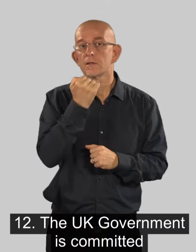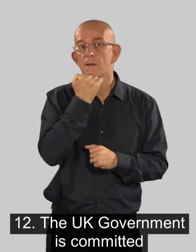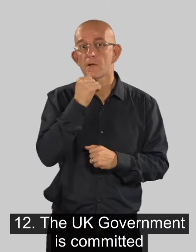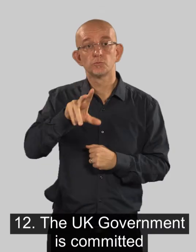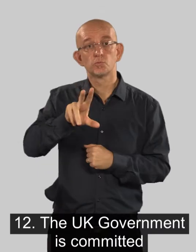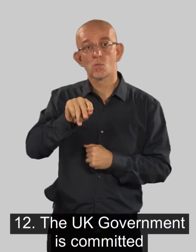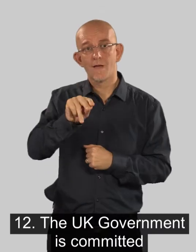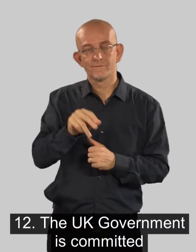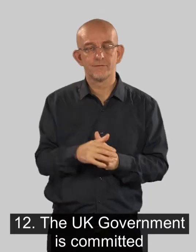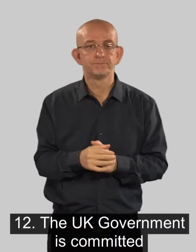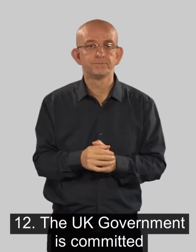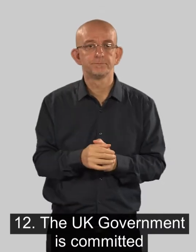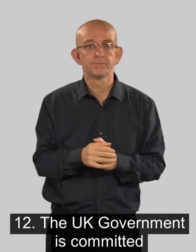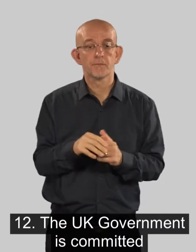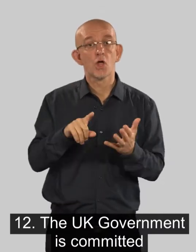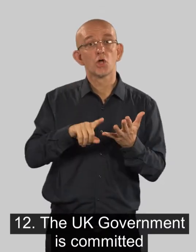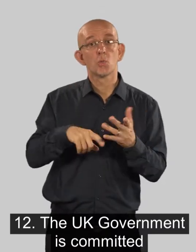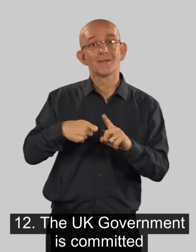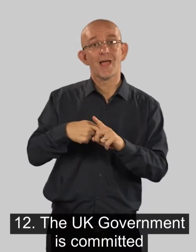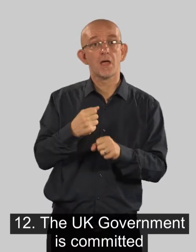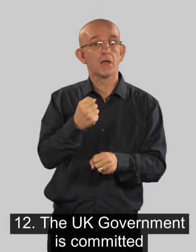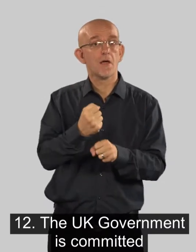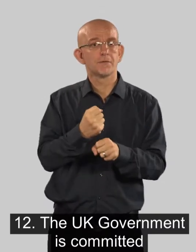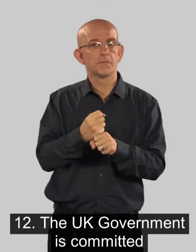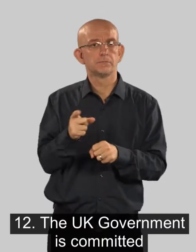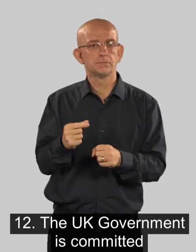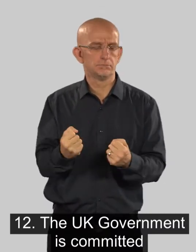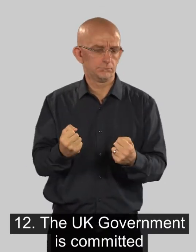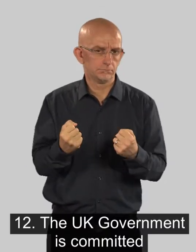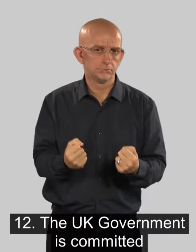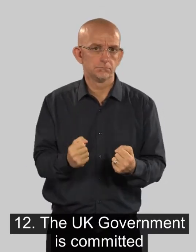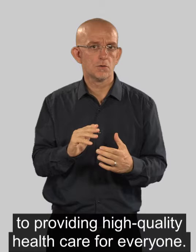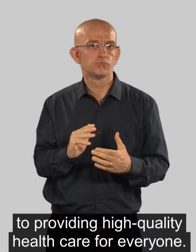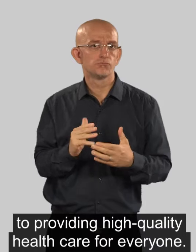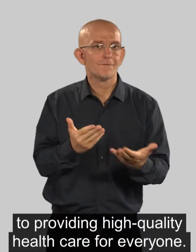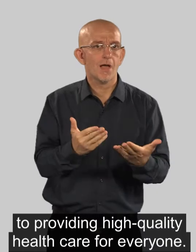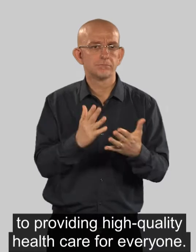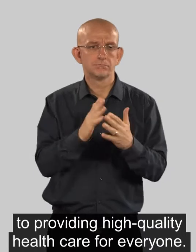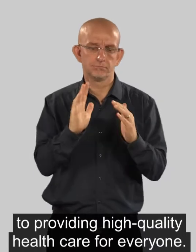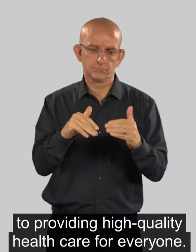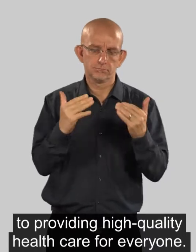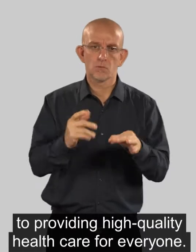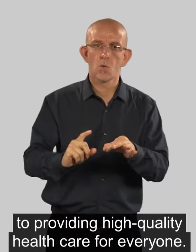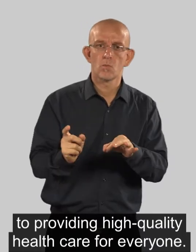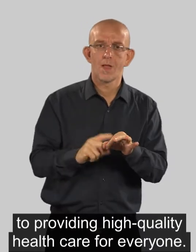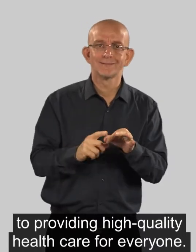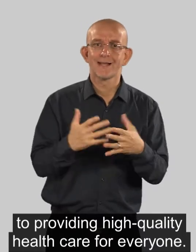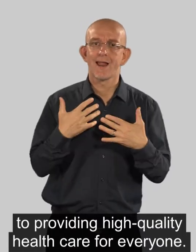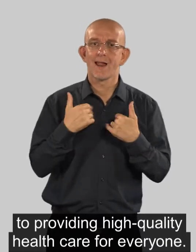12. The UK government is committed to providing high-quality healthcare